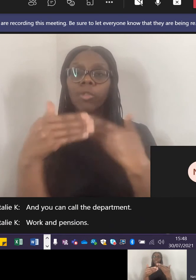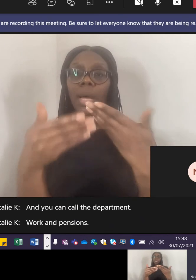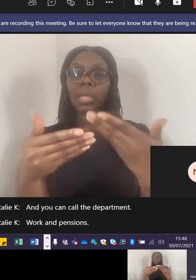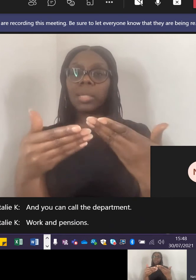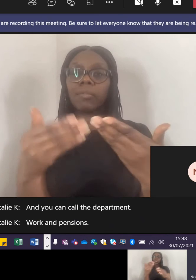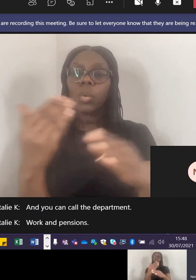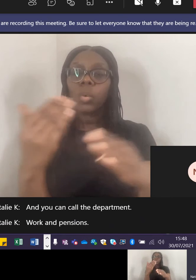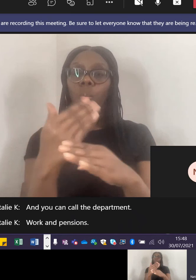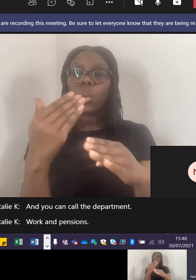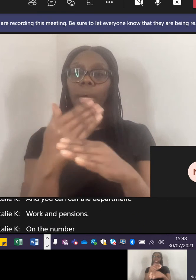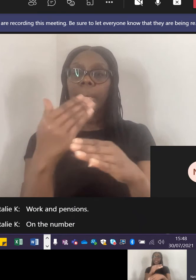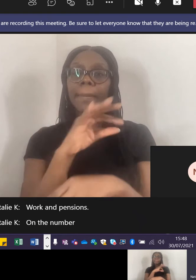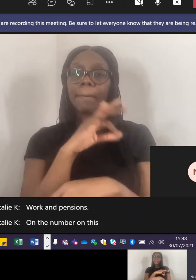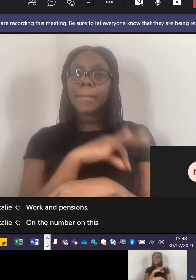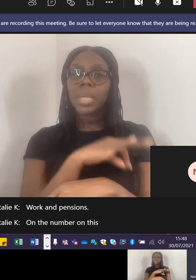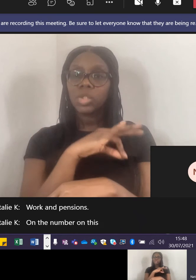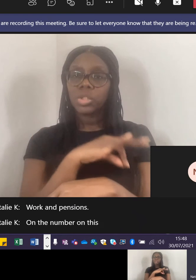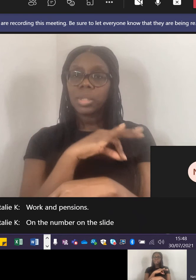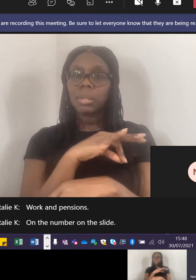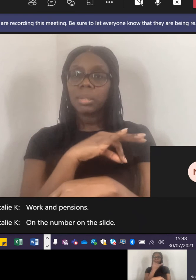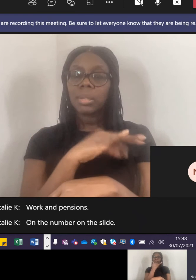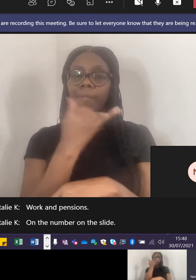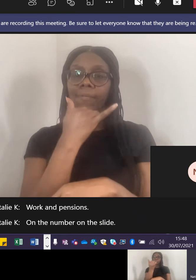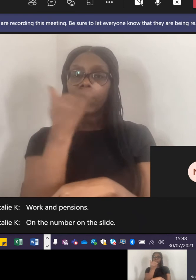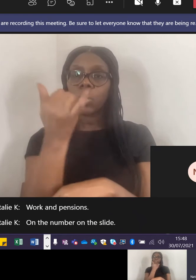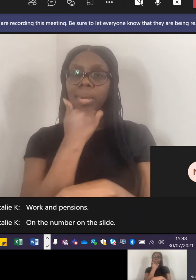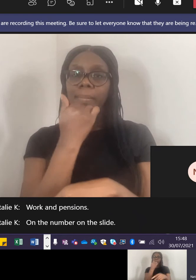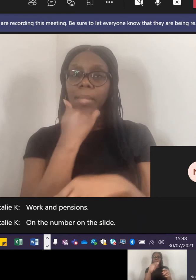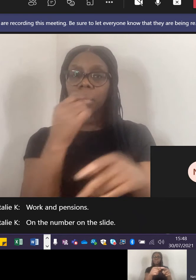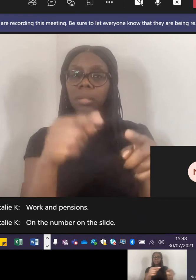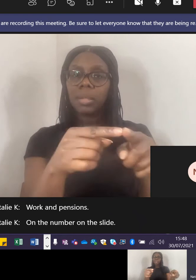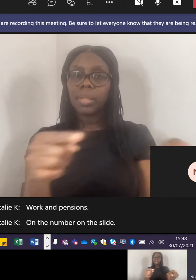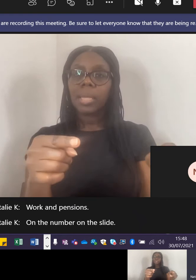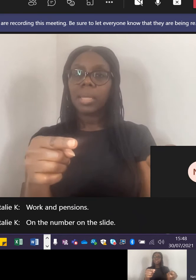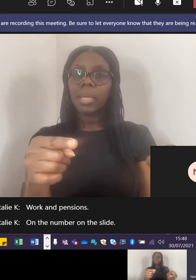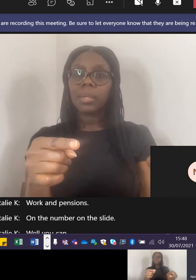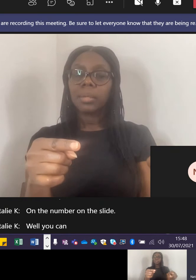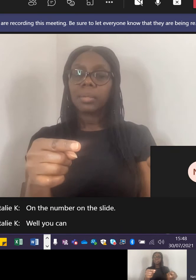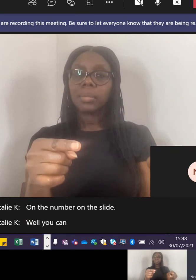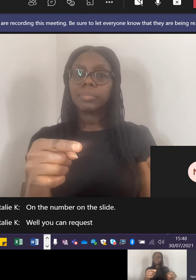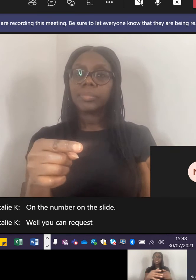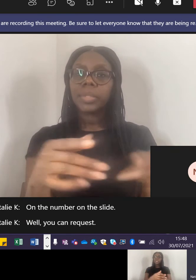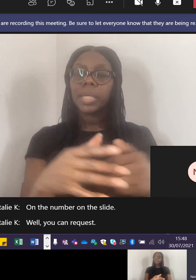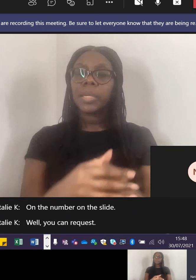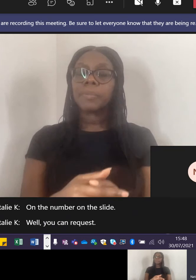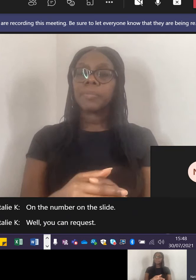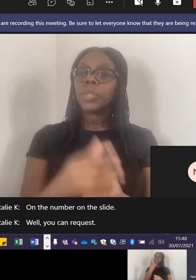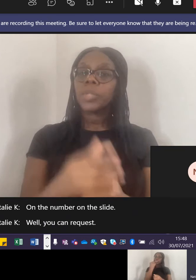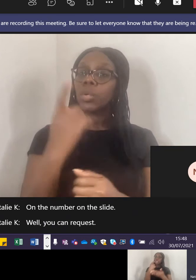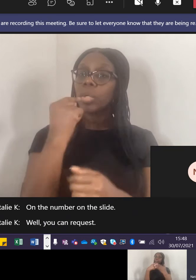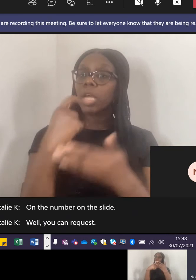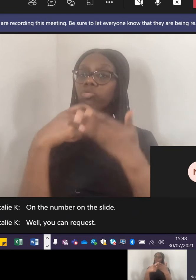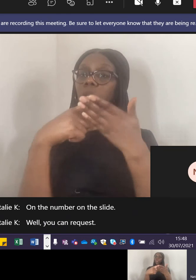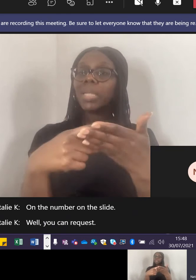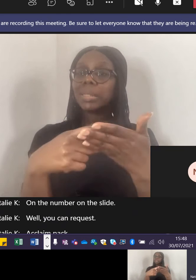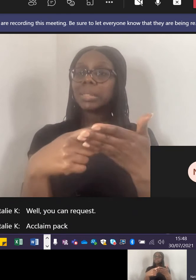on the number on the slide, where you can request a claim pack